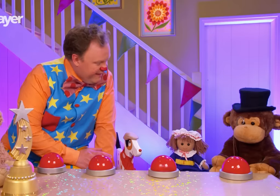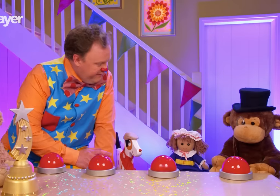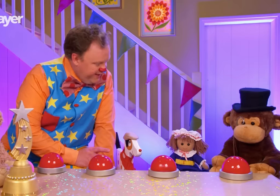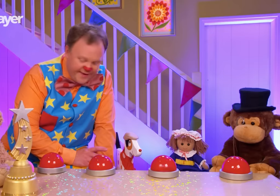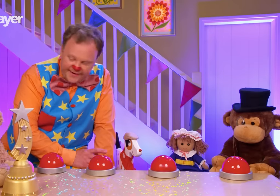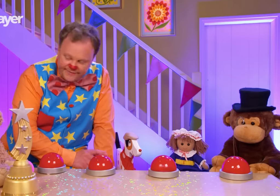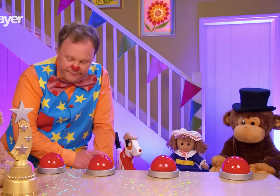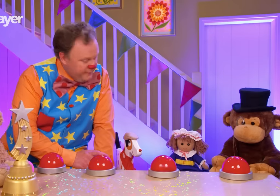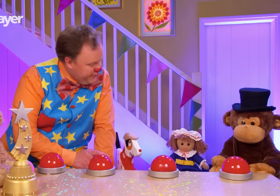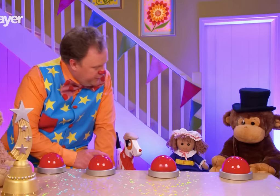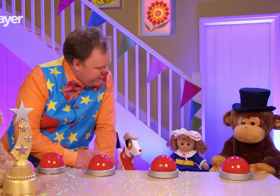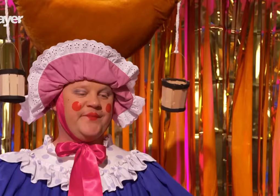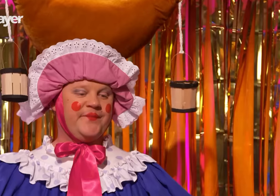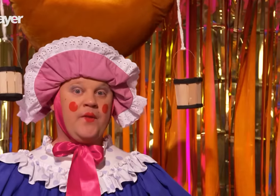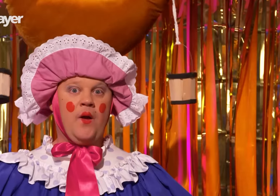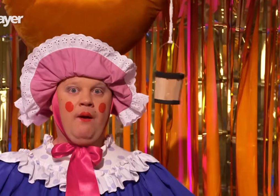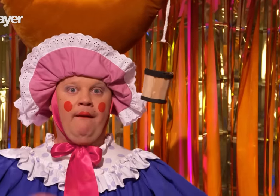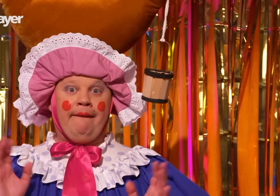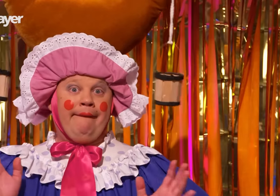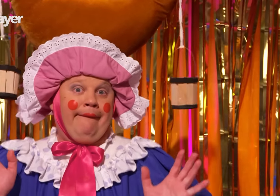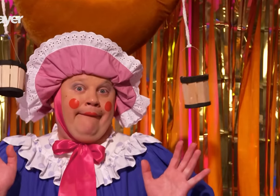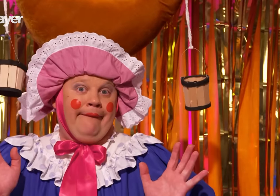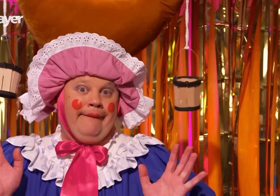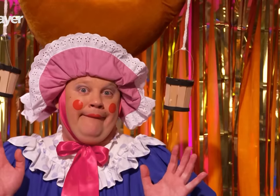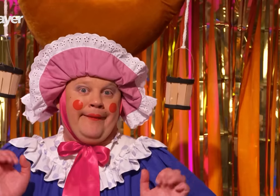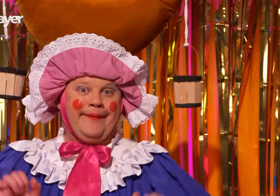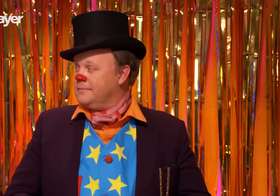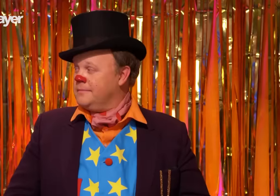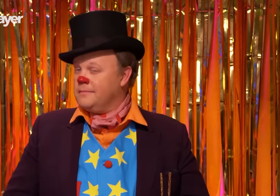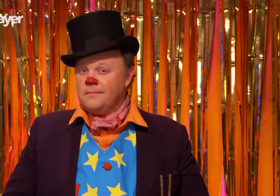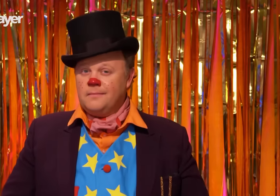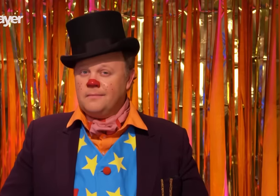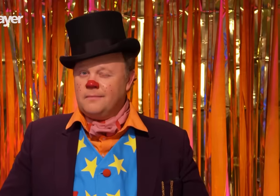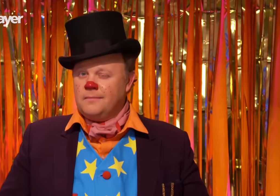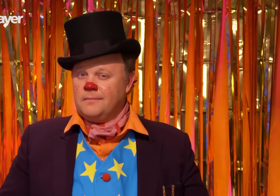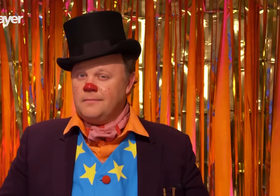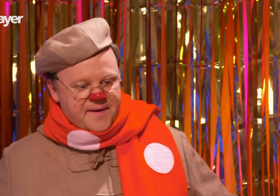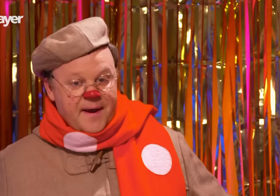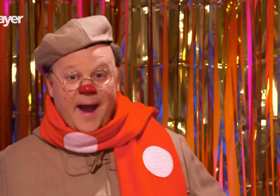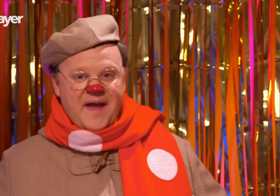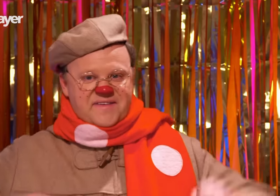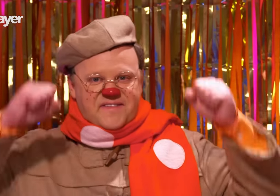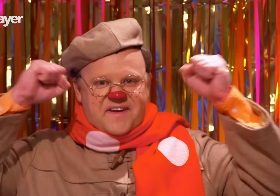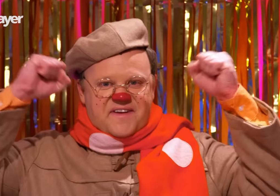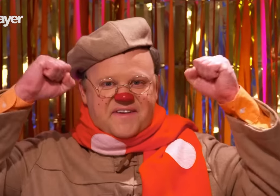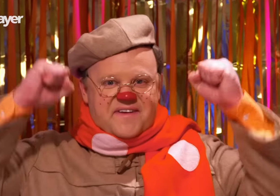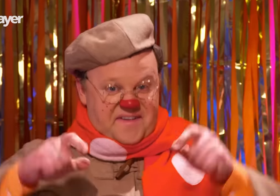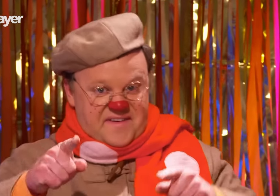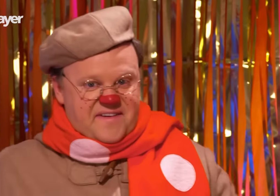judges choose? Will it be Aunt Polly, Lord Tumble, or Grandad